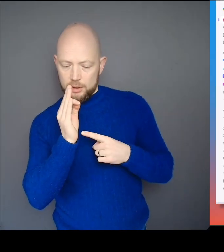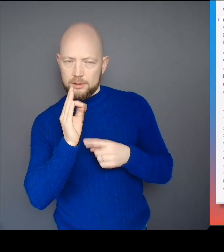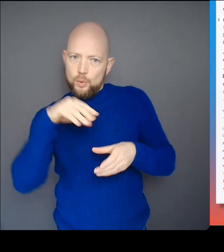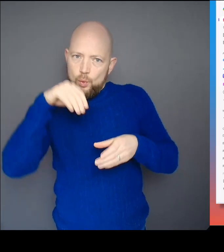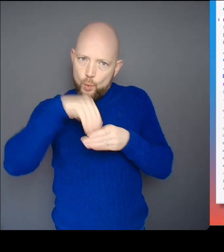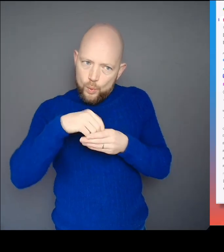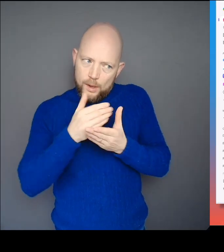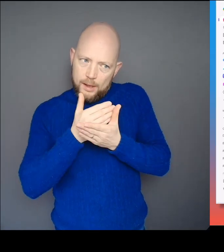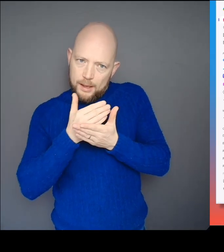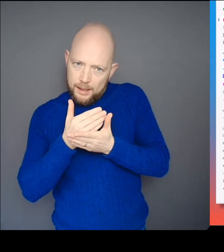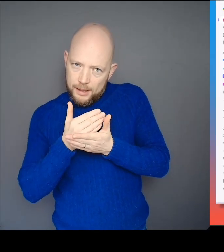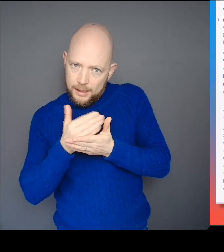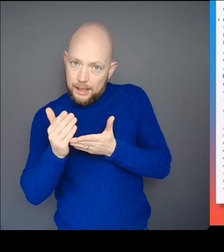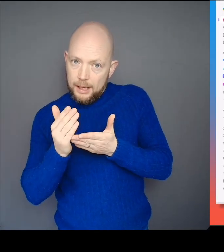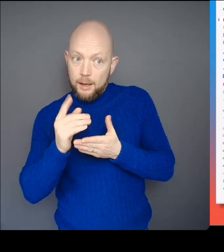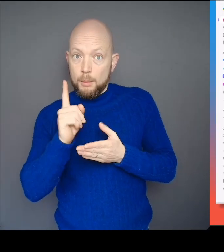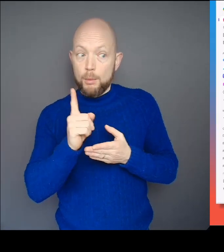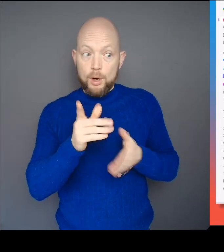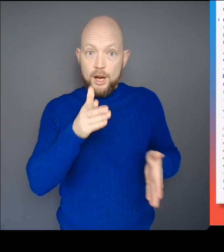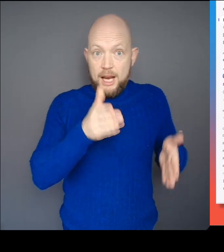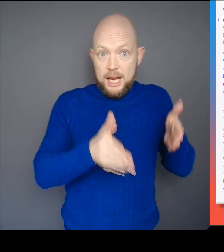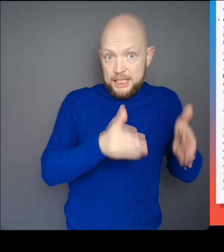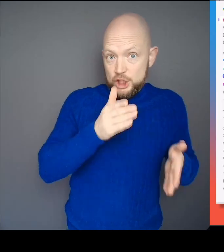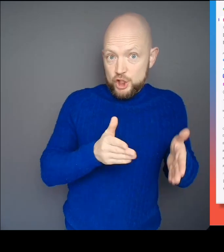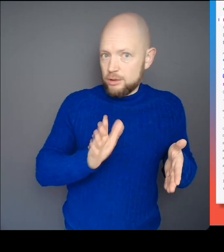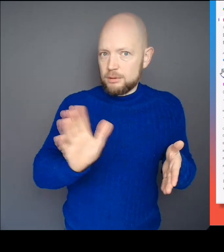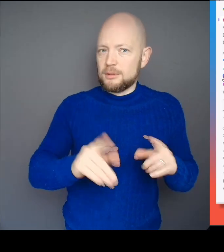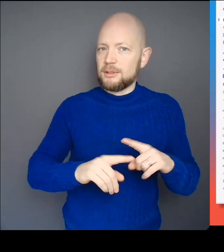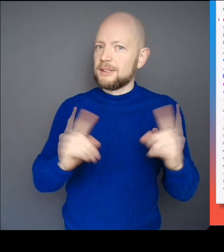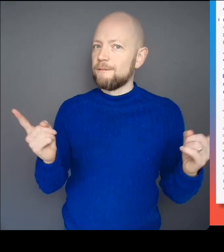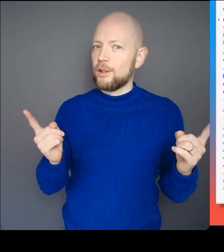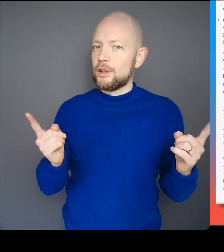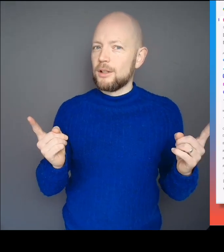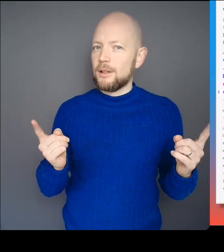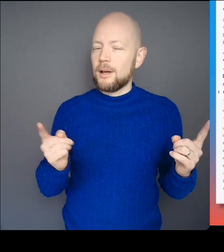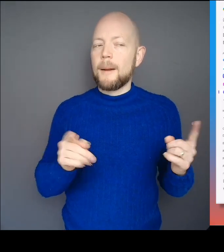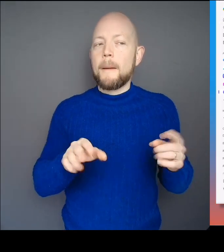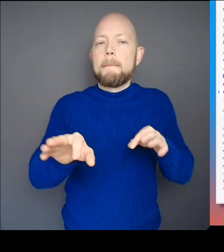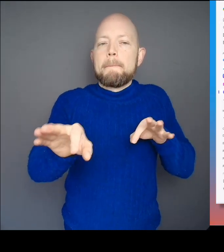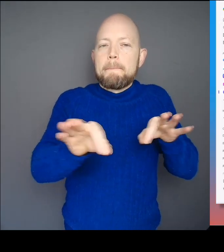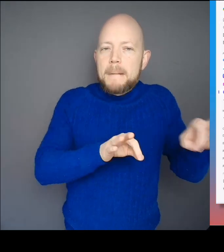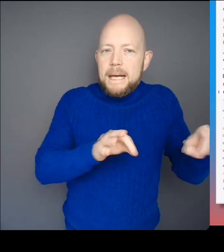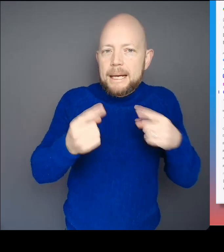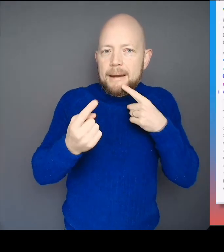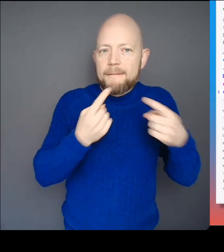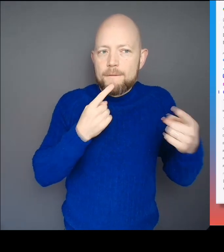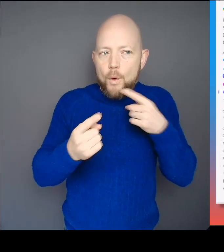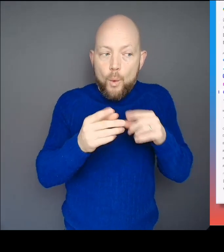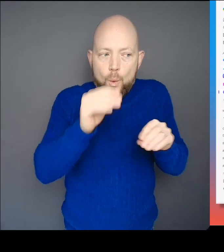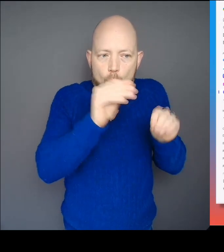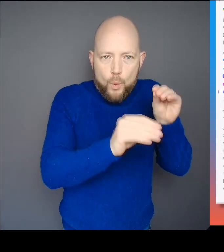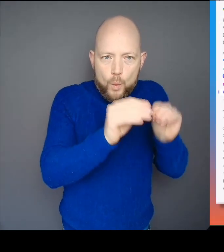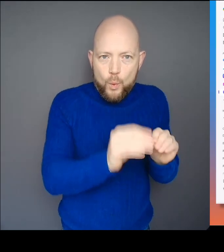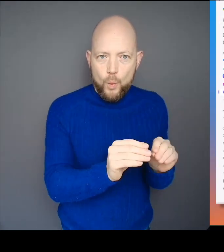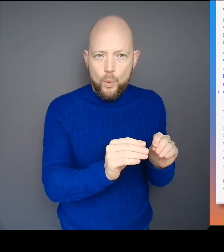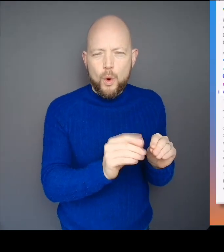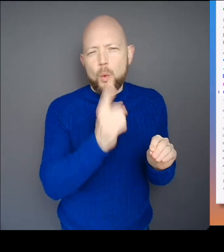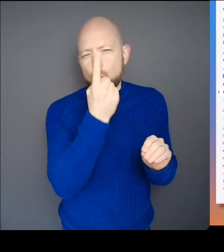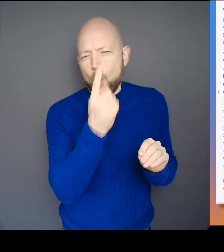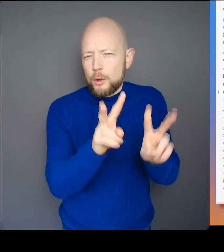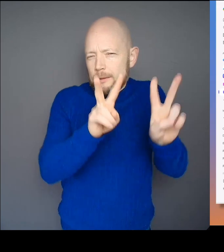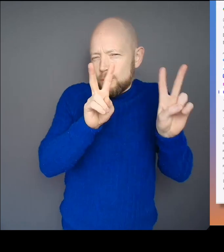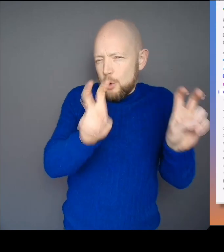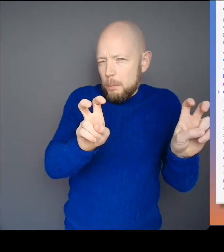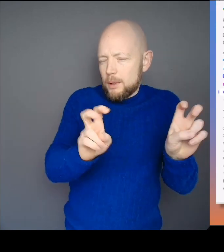write really good prompts to kind of specify what it is you're doing. The idea of the agent is that this is something that is